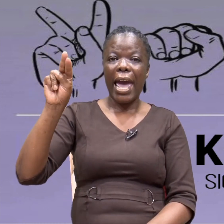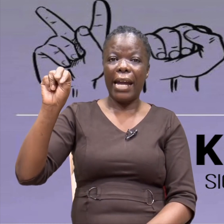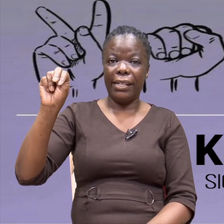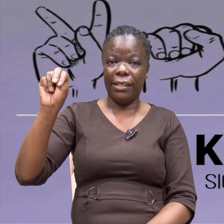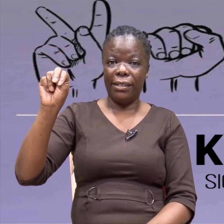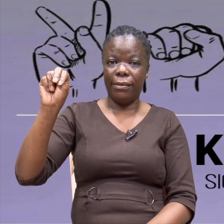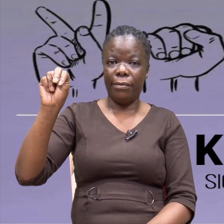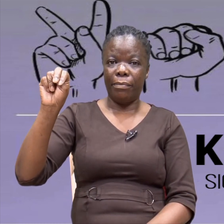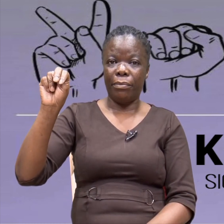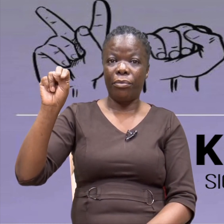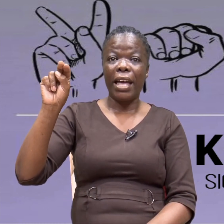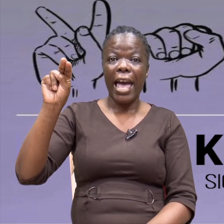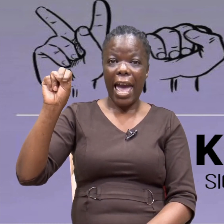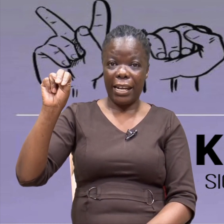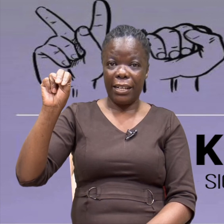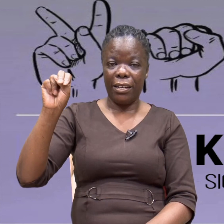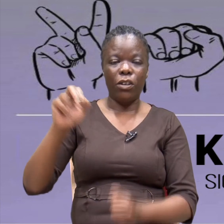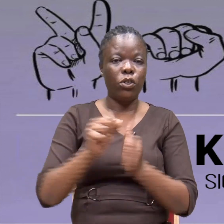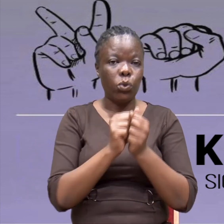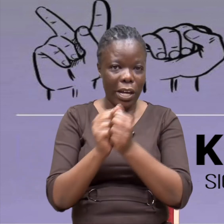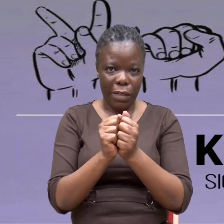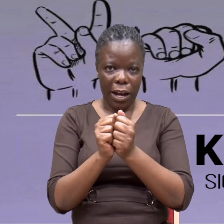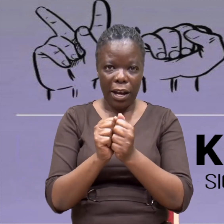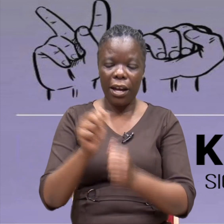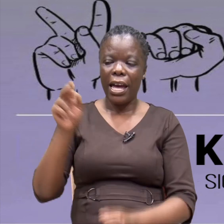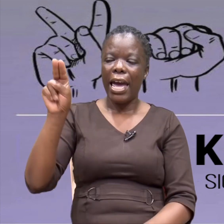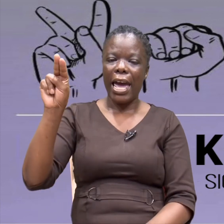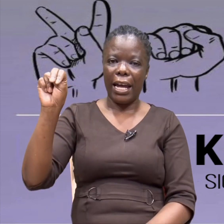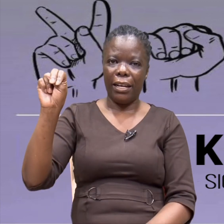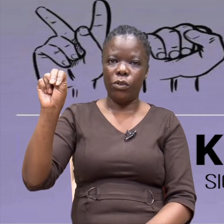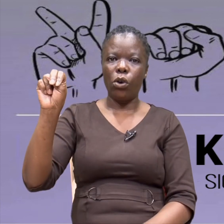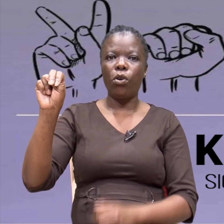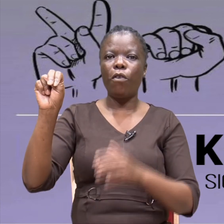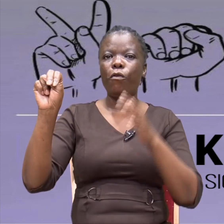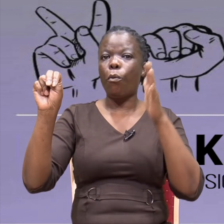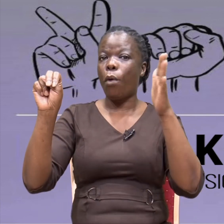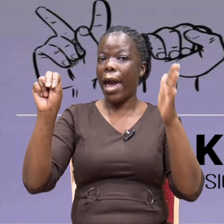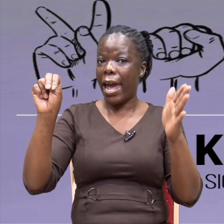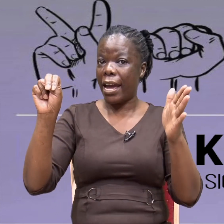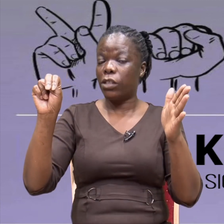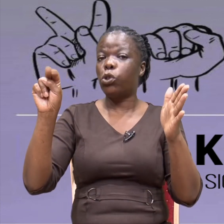N. N. Together, N. So we go from A to